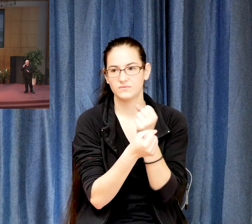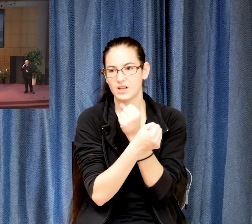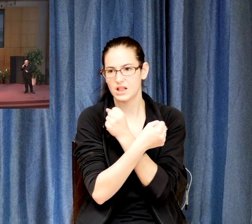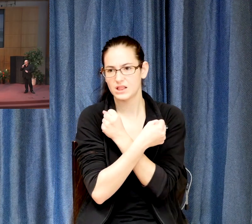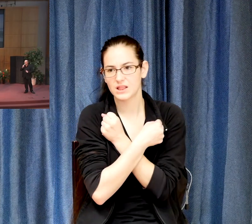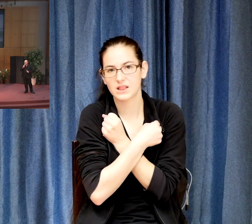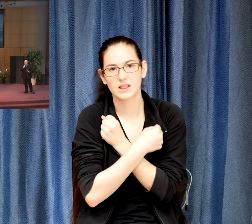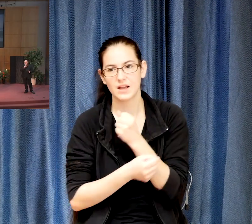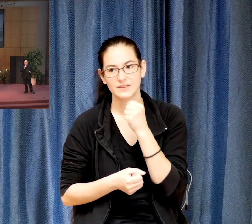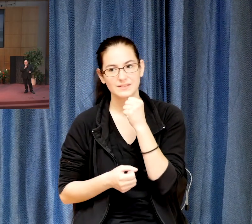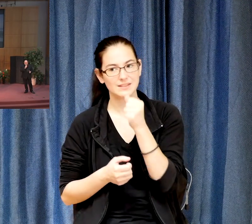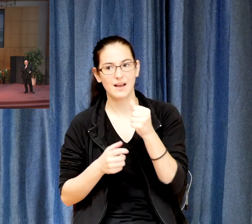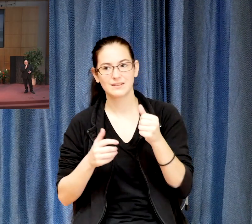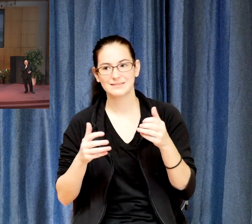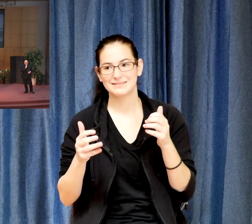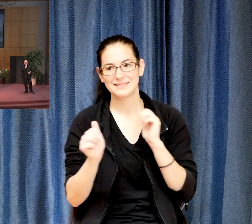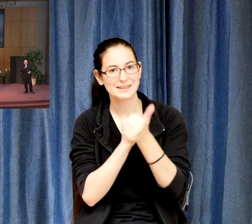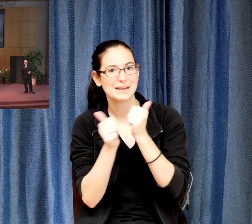it's on your side.